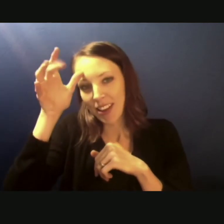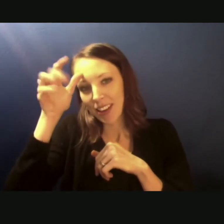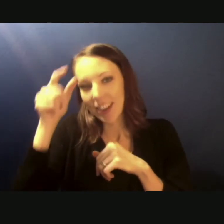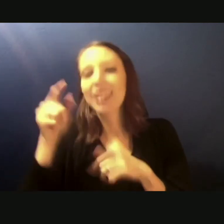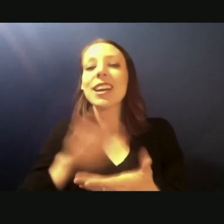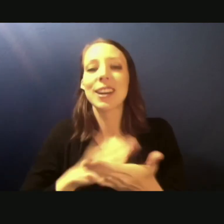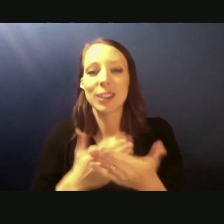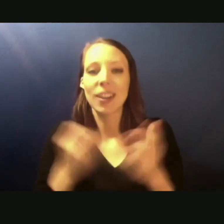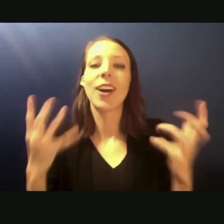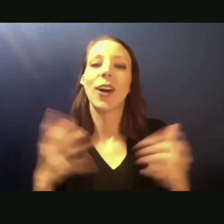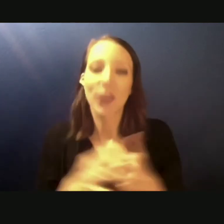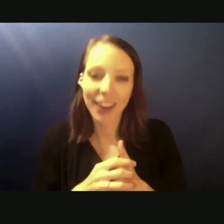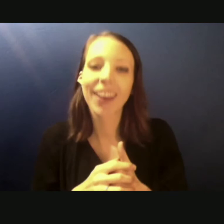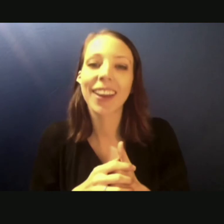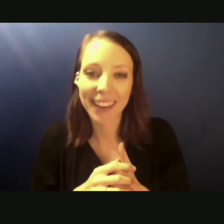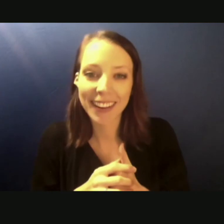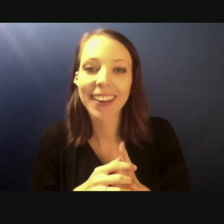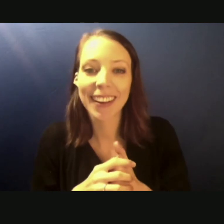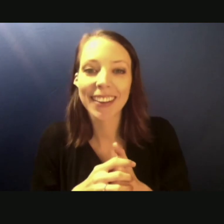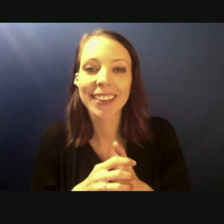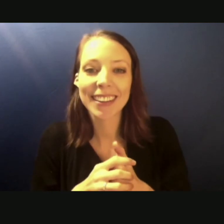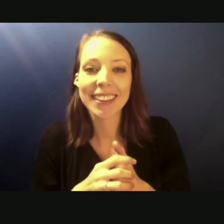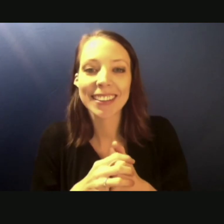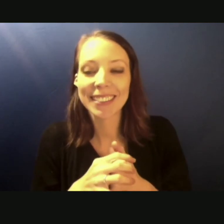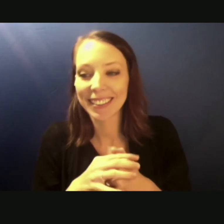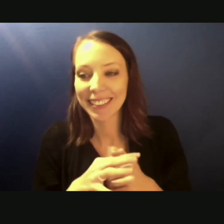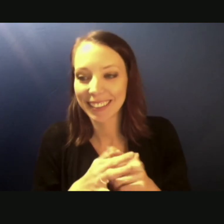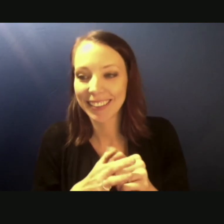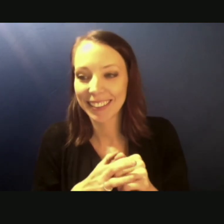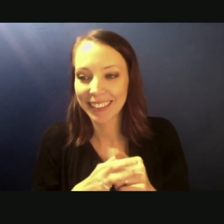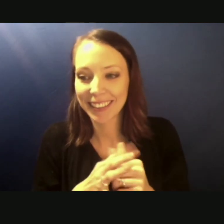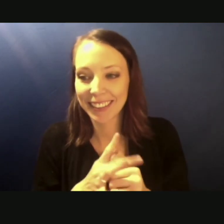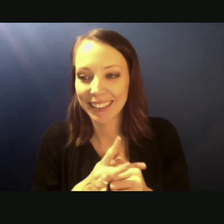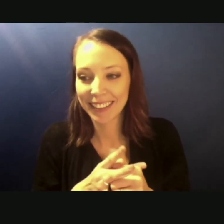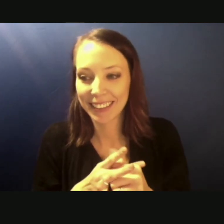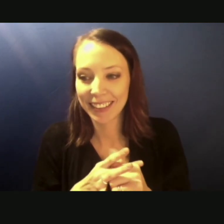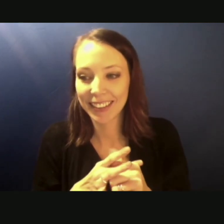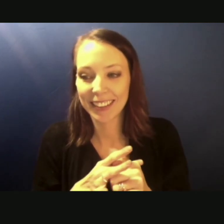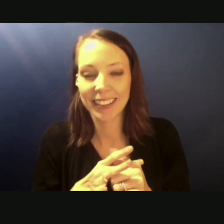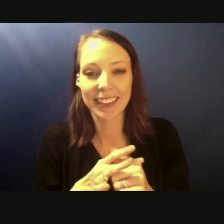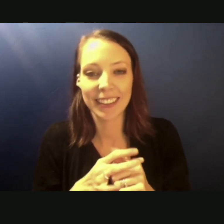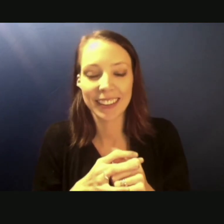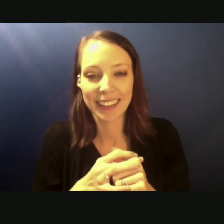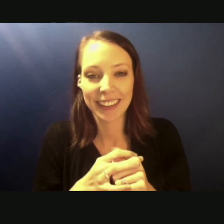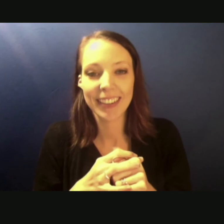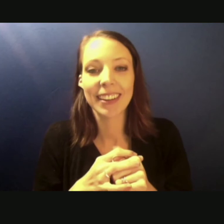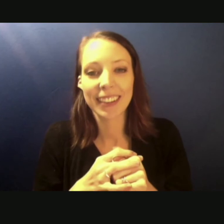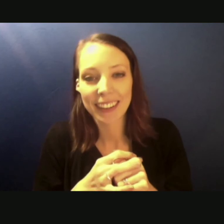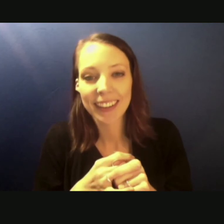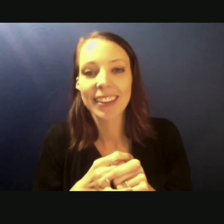cooked quite a bit. My father, thank you. My father cooked quite a bit. And so he would have like dinners, like